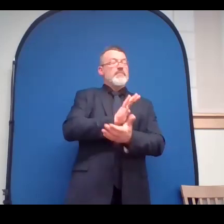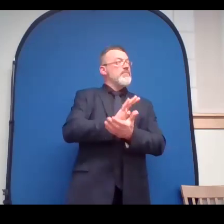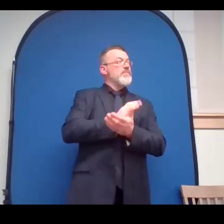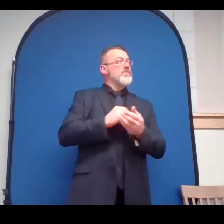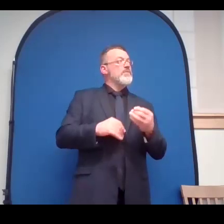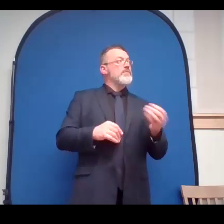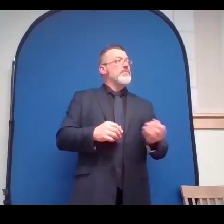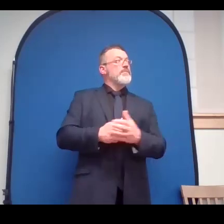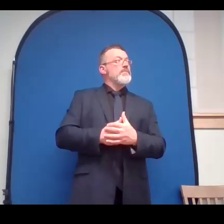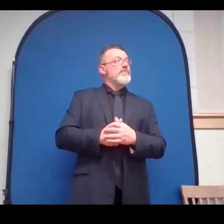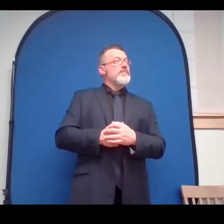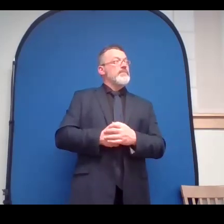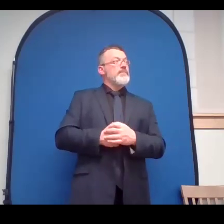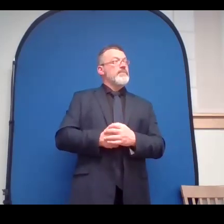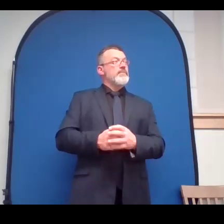sir.